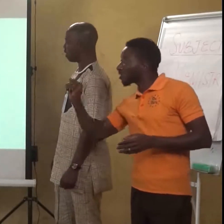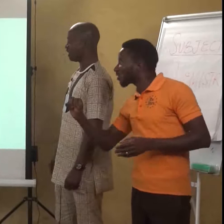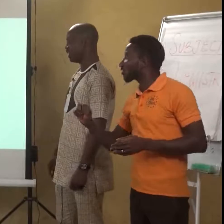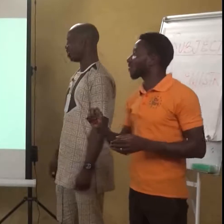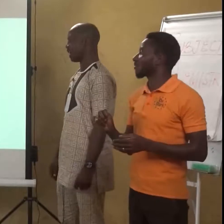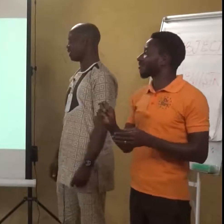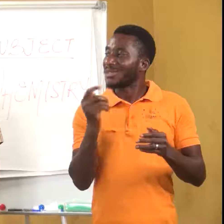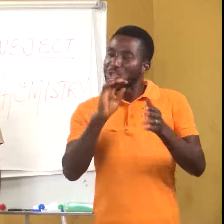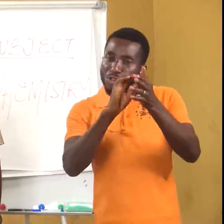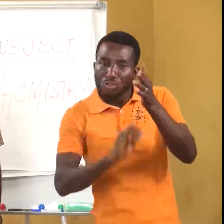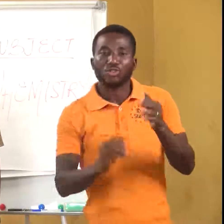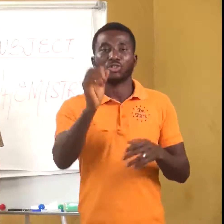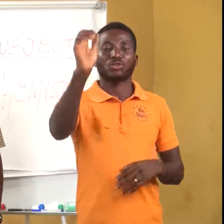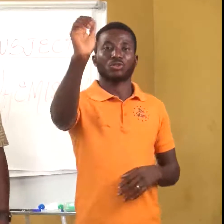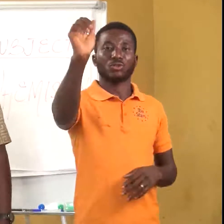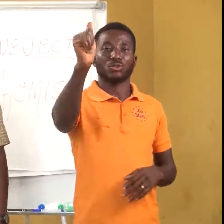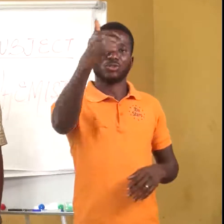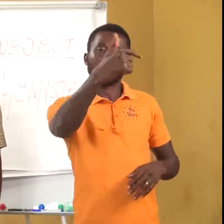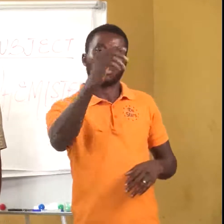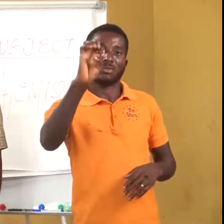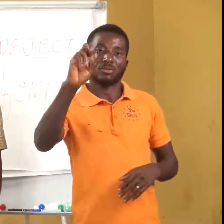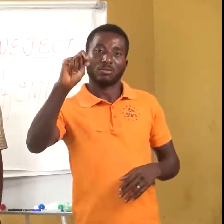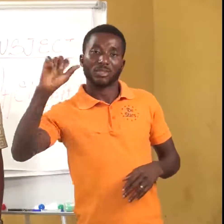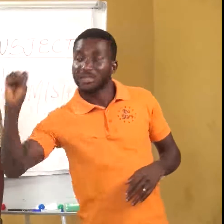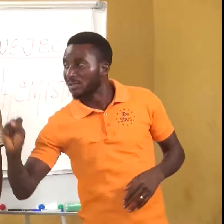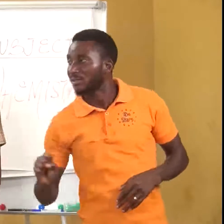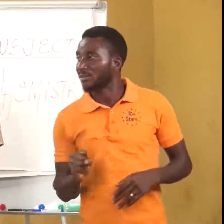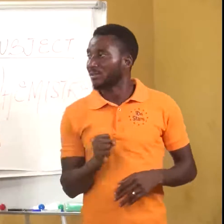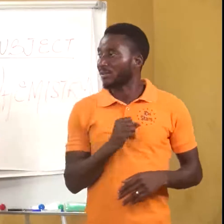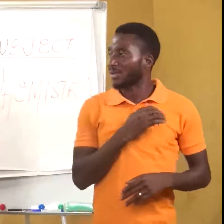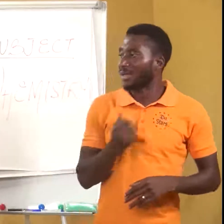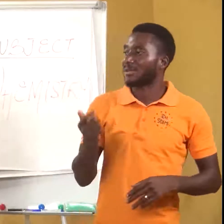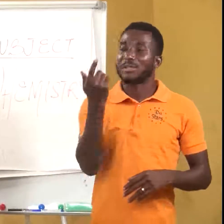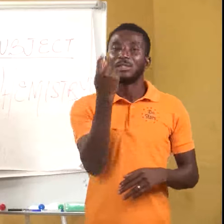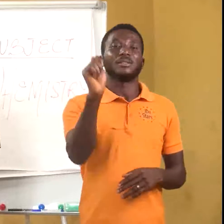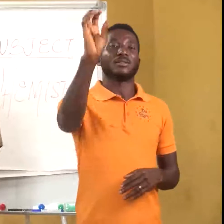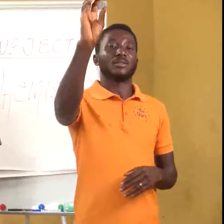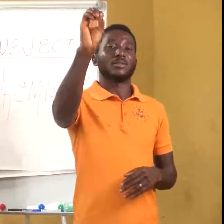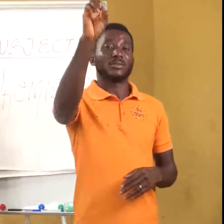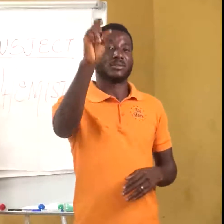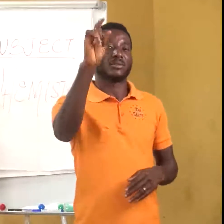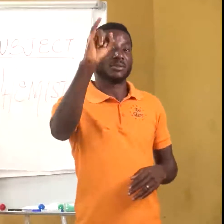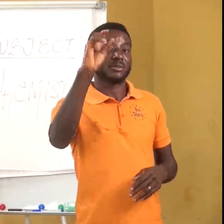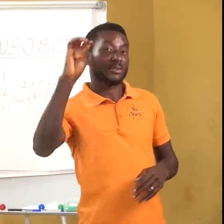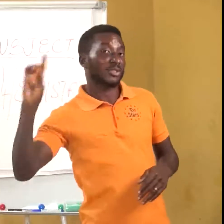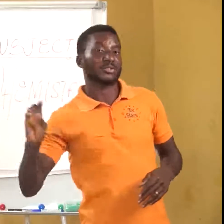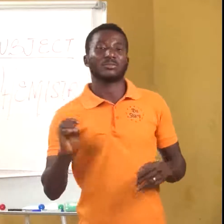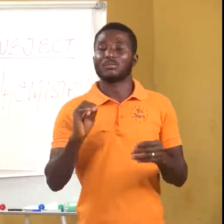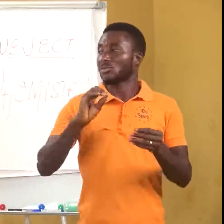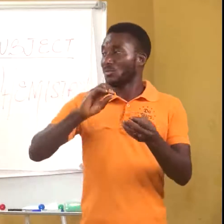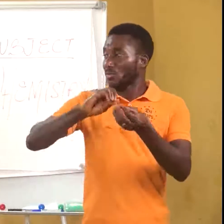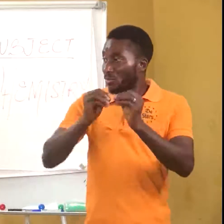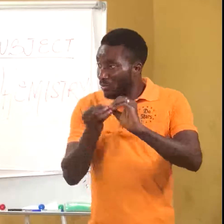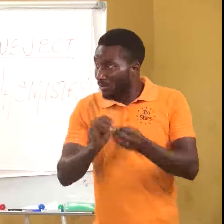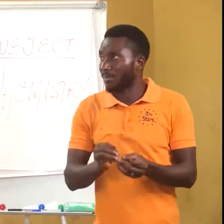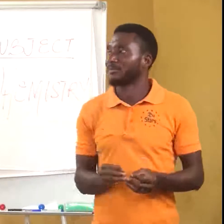of inorganic compounds, and of course, steps you can follow to balance a redox reaction. My science